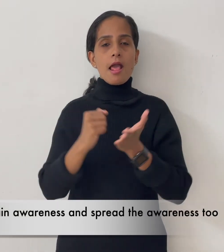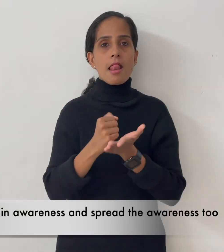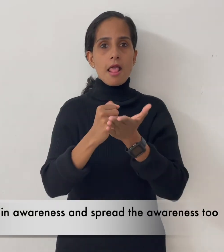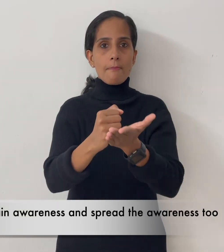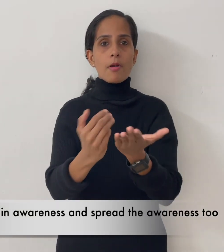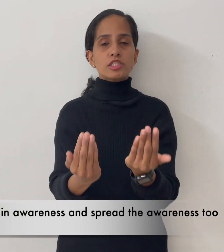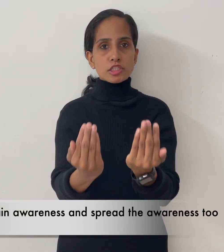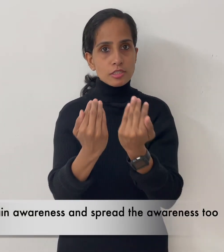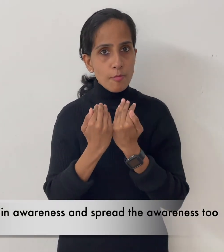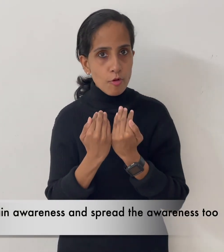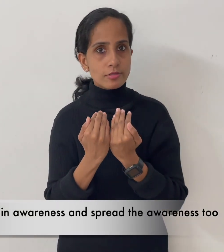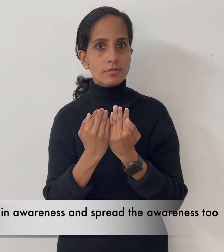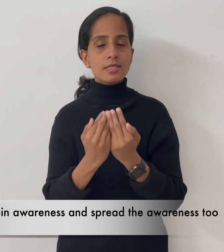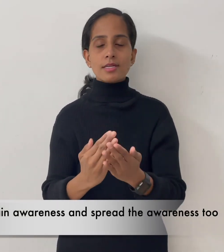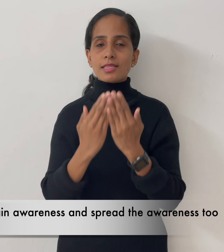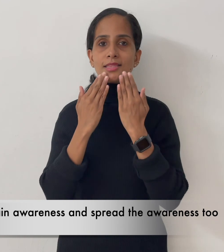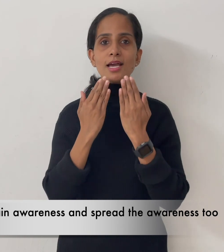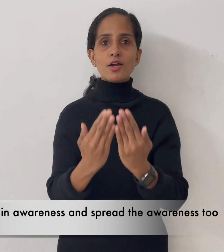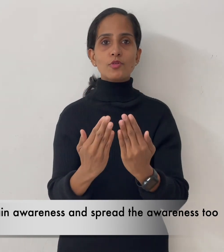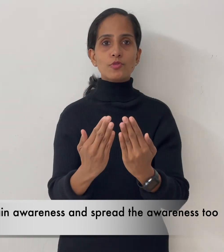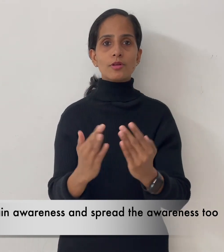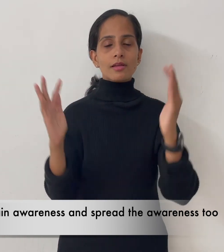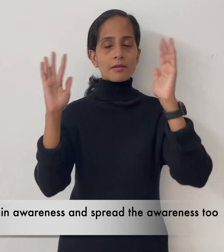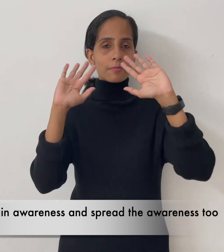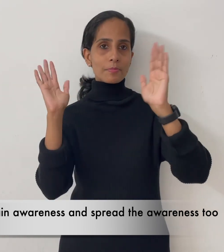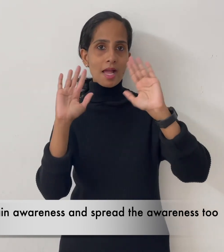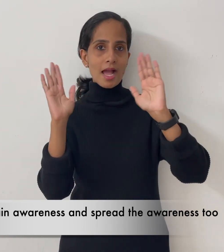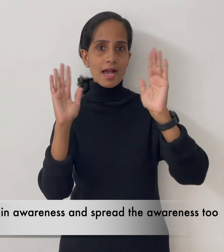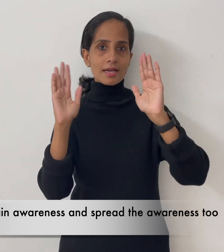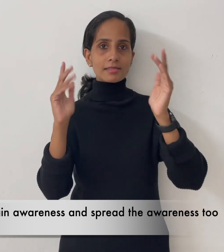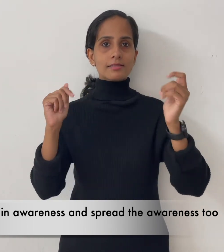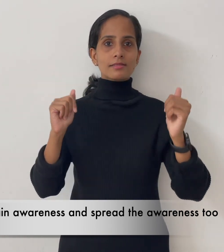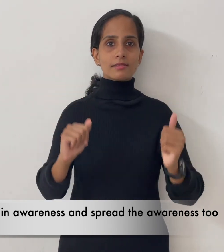and gain awareness and spread the awareness too and support us.